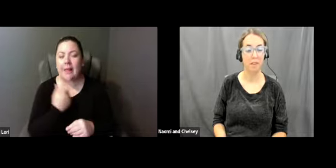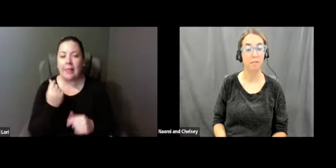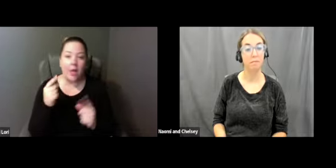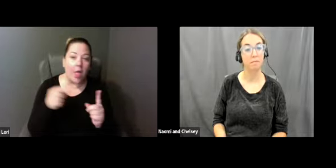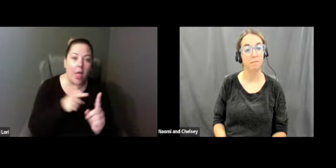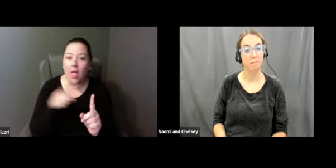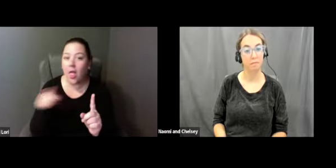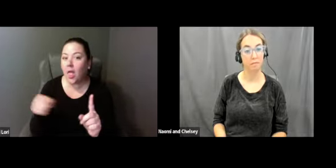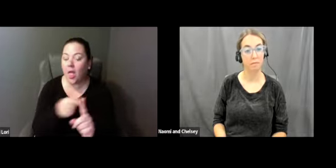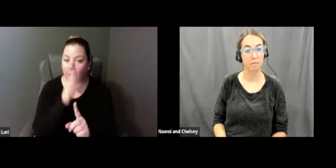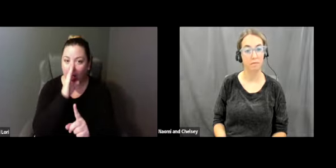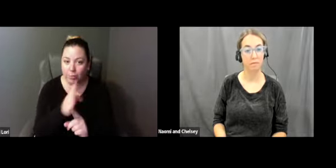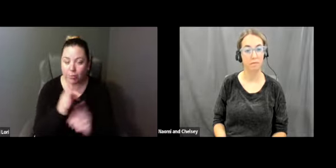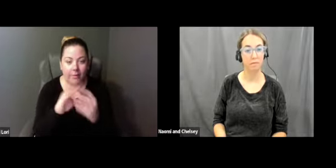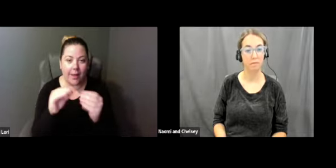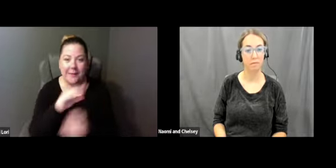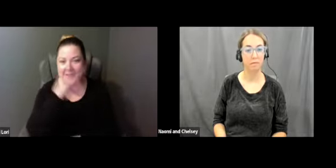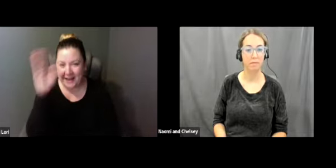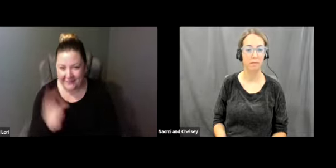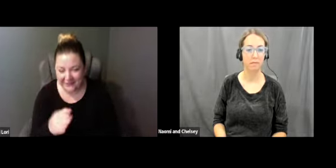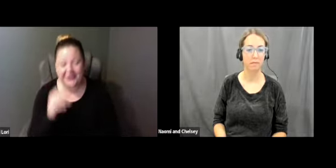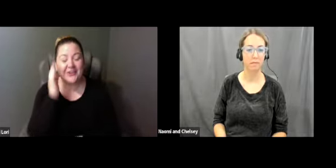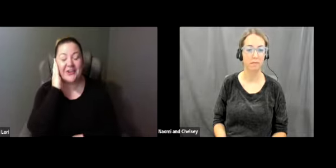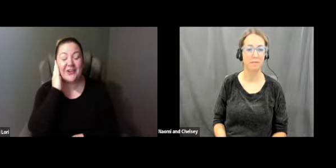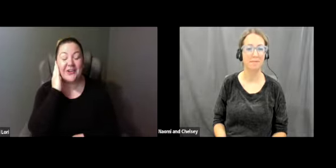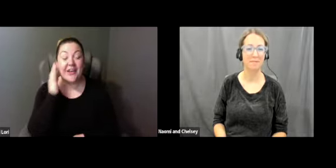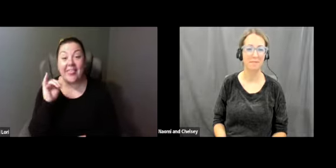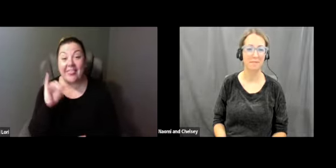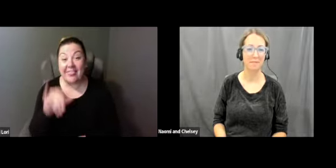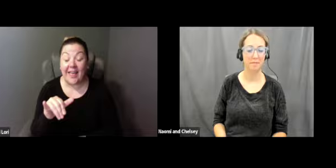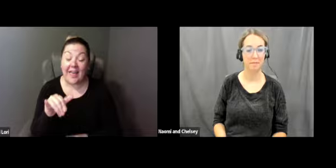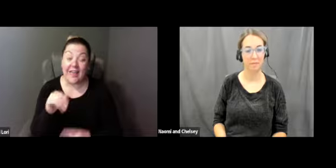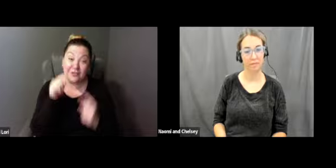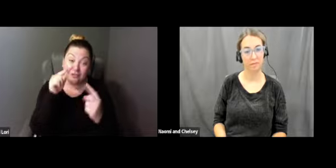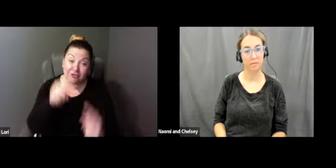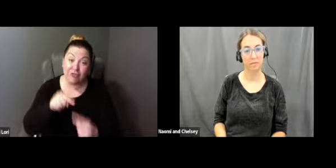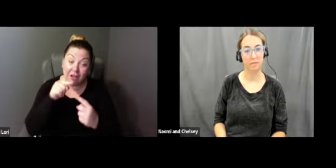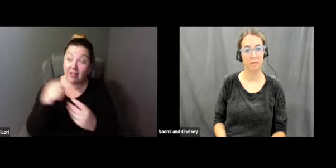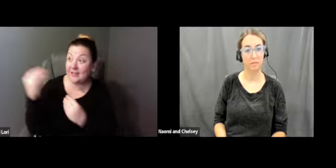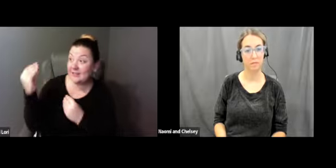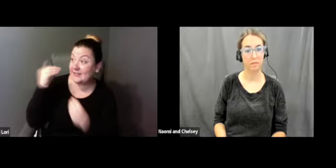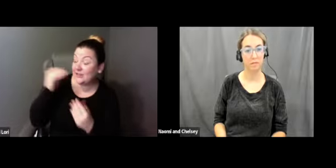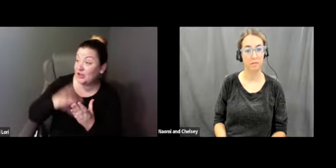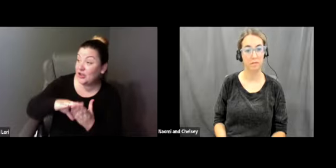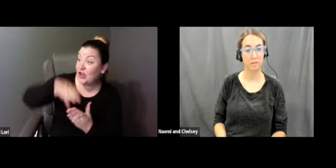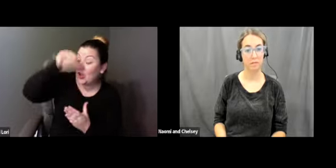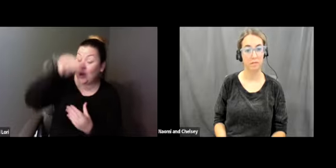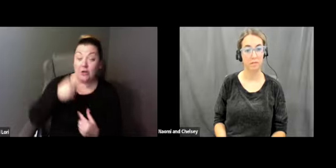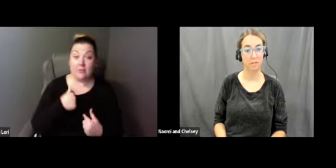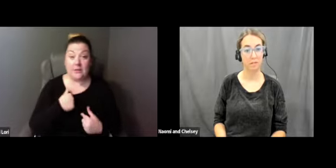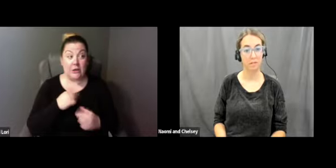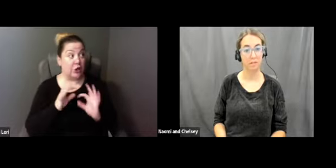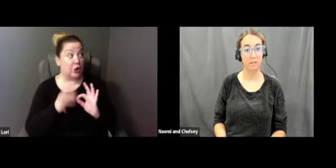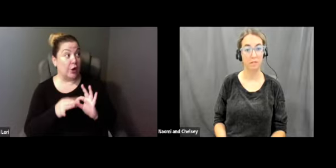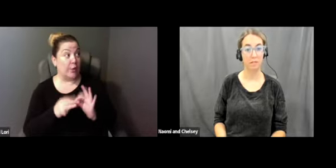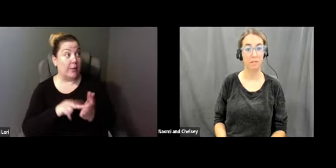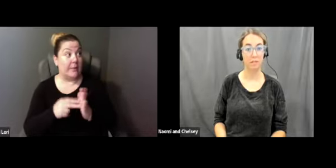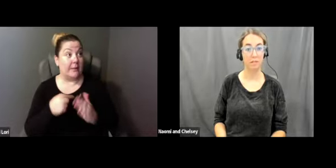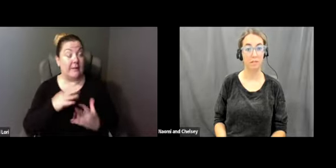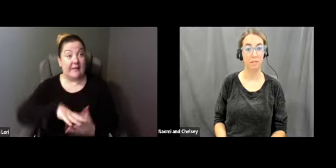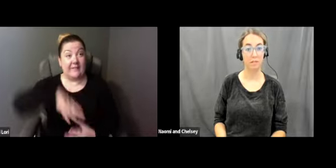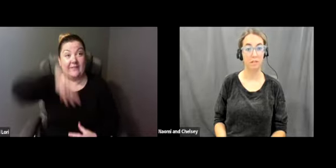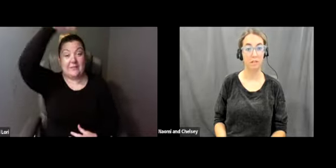it. And that's some of the things that we struggle with is like, oh, I'm invisible, but then it's just awkward because you're not invisible, and the